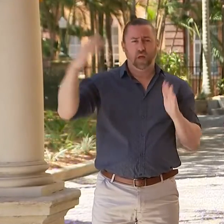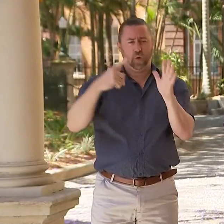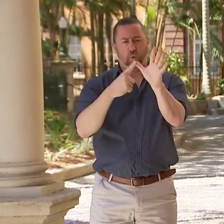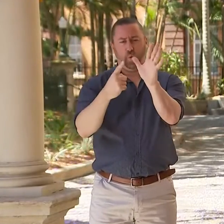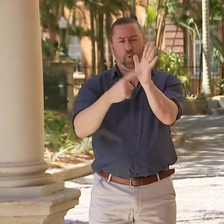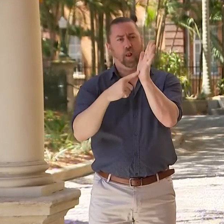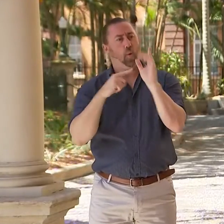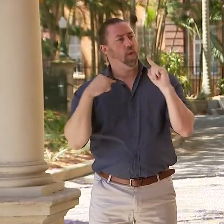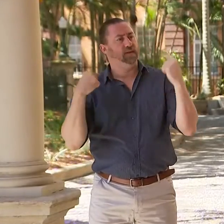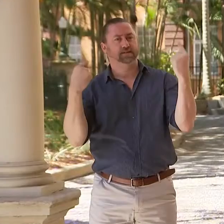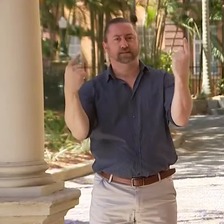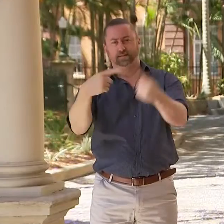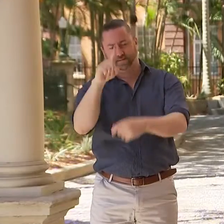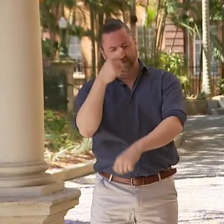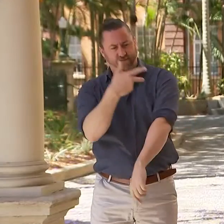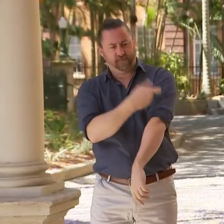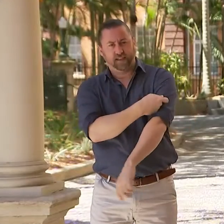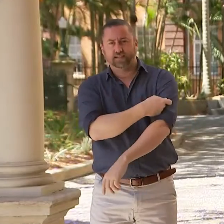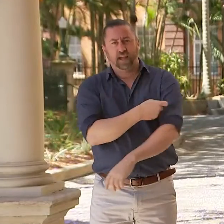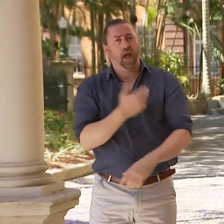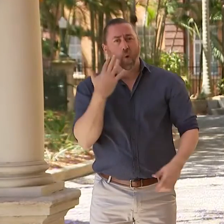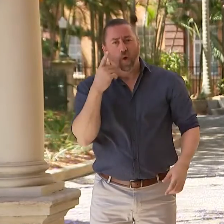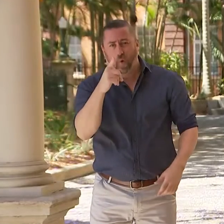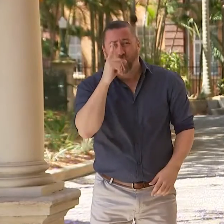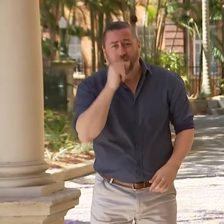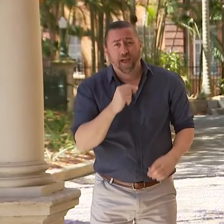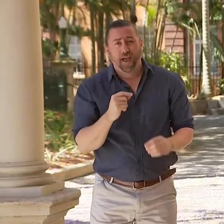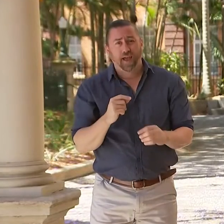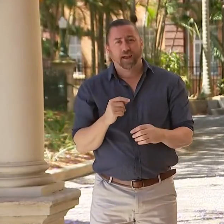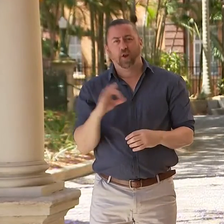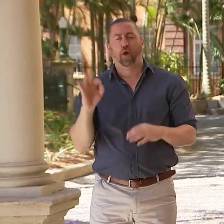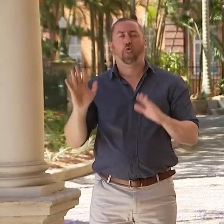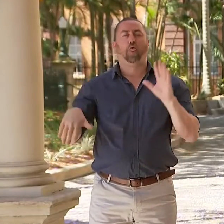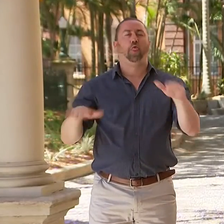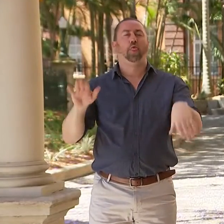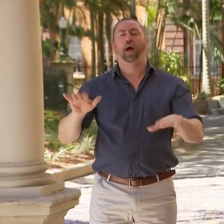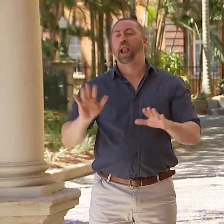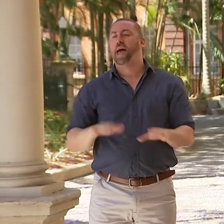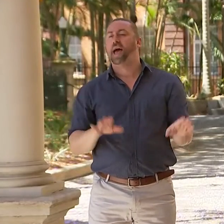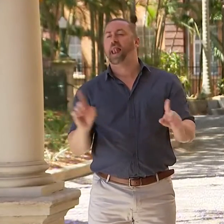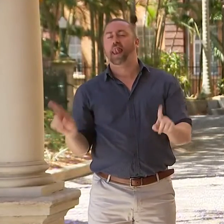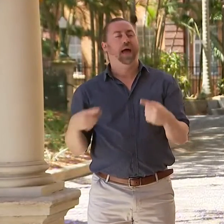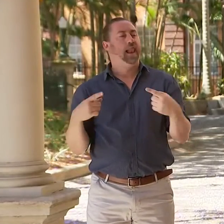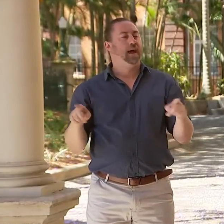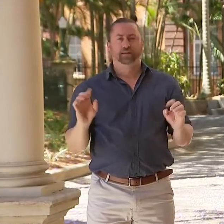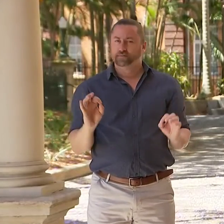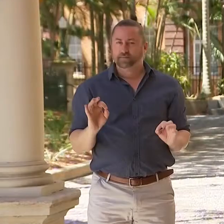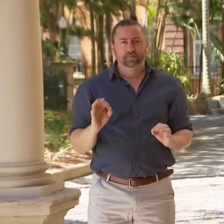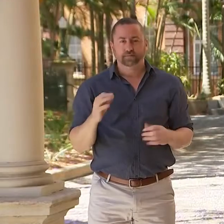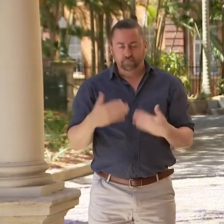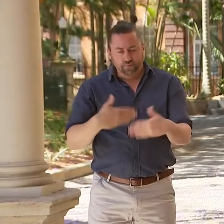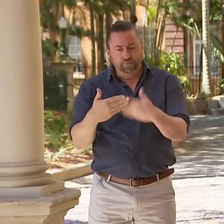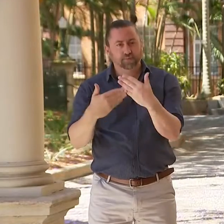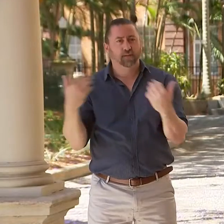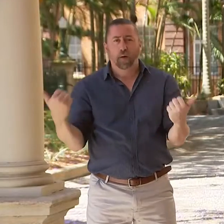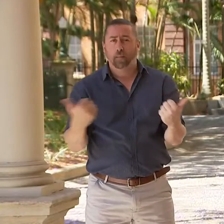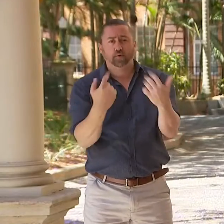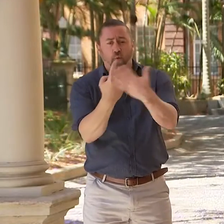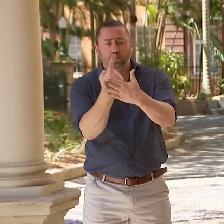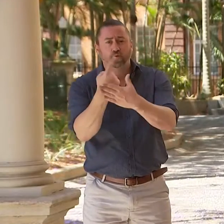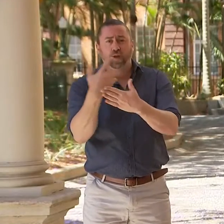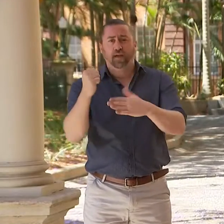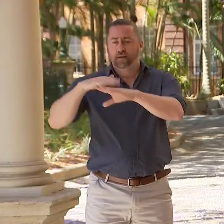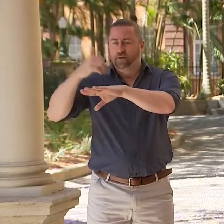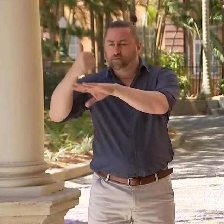gets vaccinated as quickly as they can. We've got plenty of vaccine, we've got plenty of places to vaccinate, so